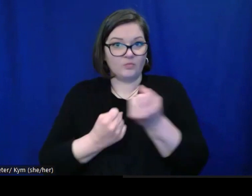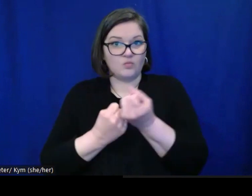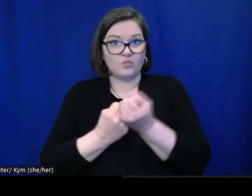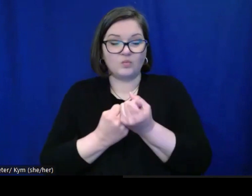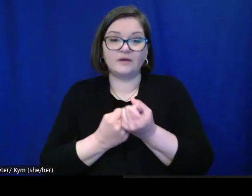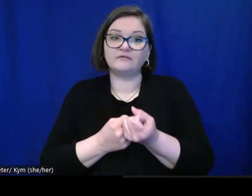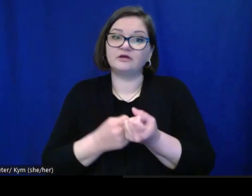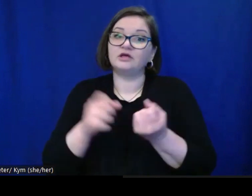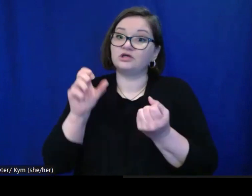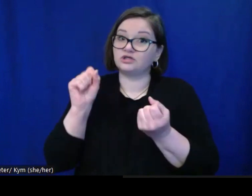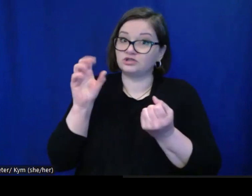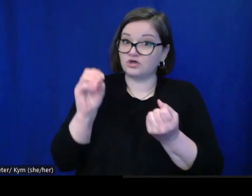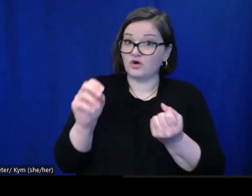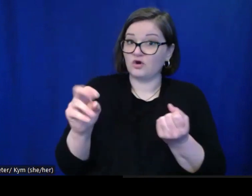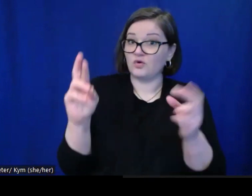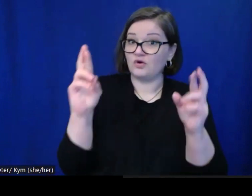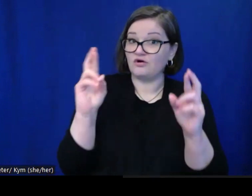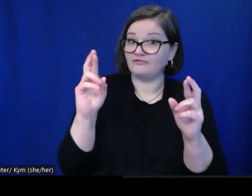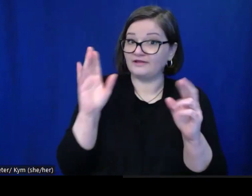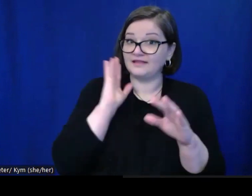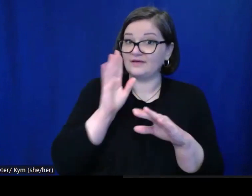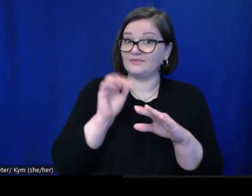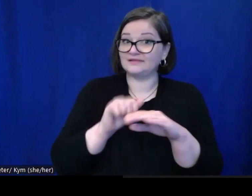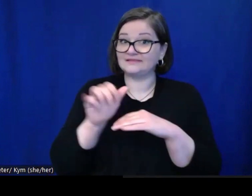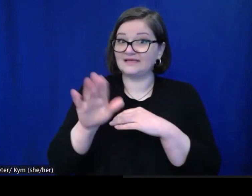give you these slides.